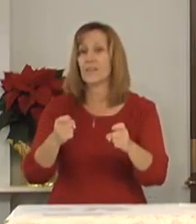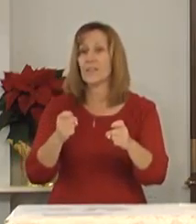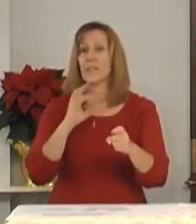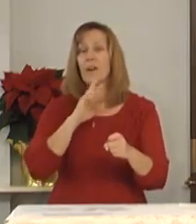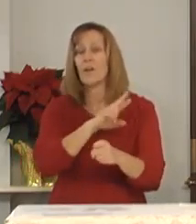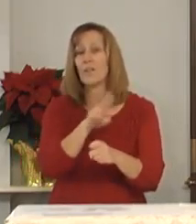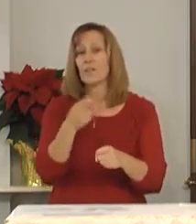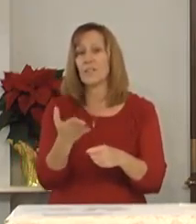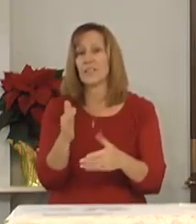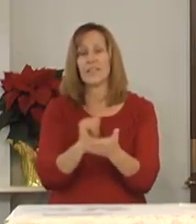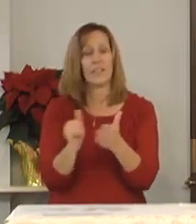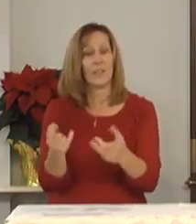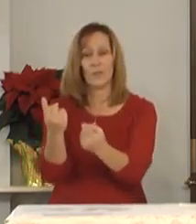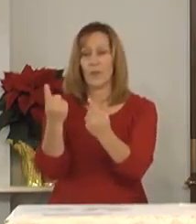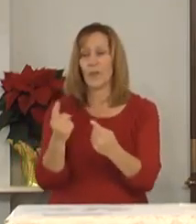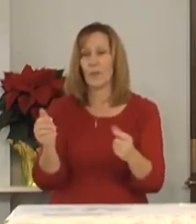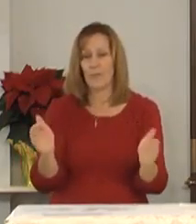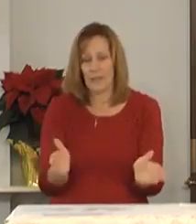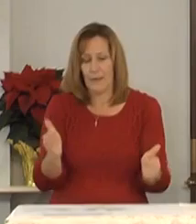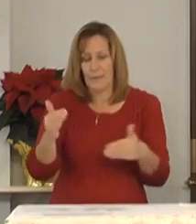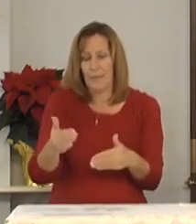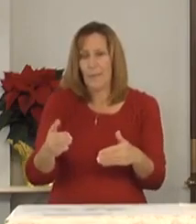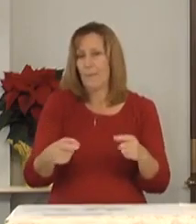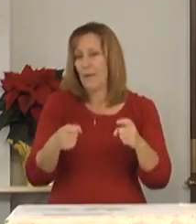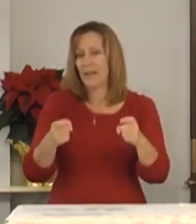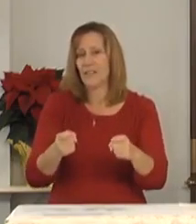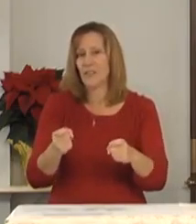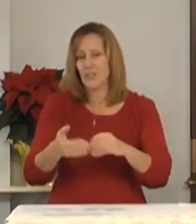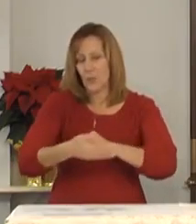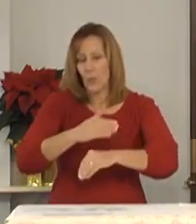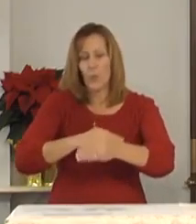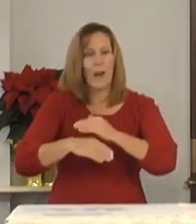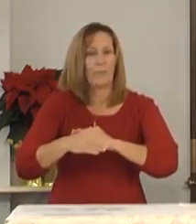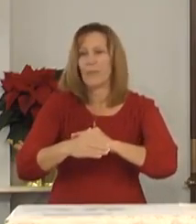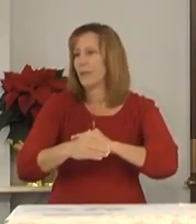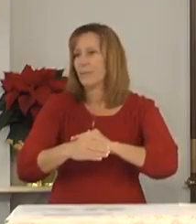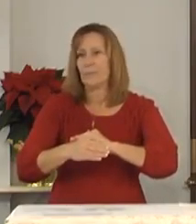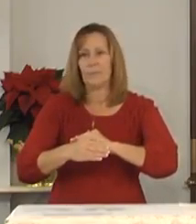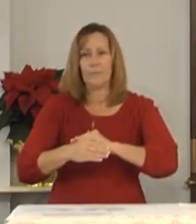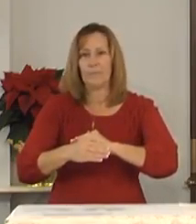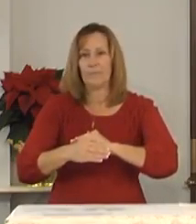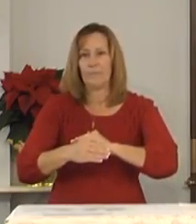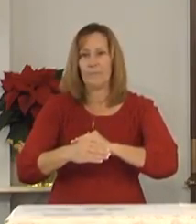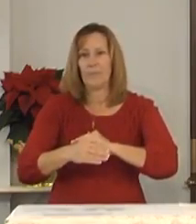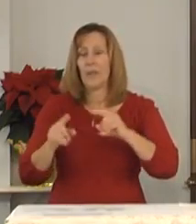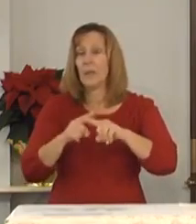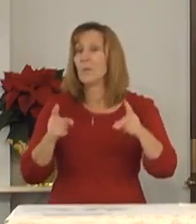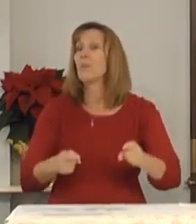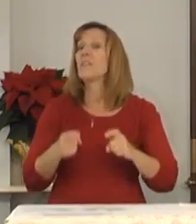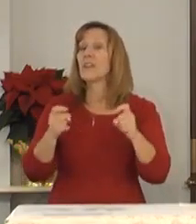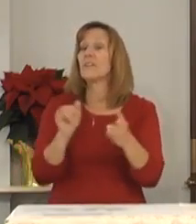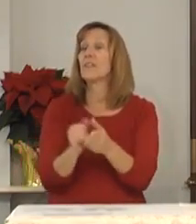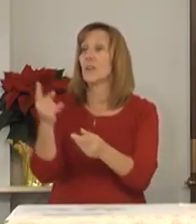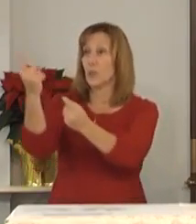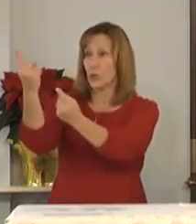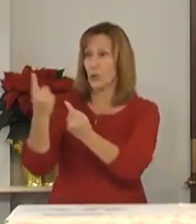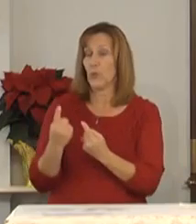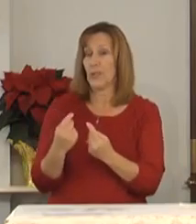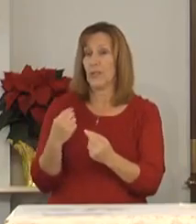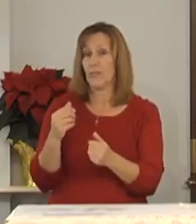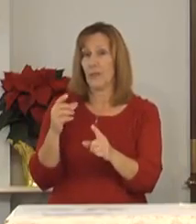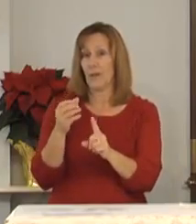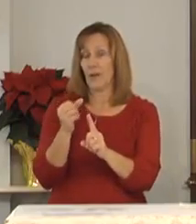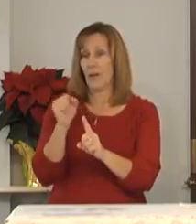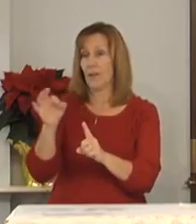are those that do not come in packages or wrappings, but the gift that you give us of